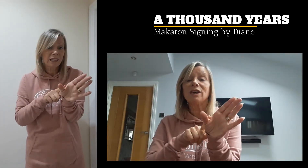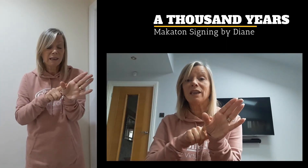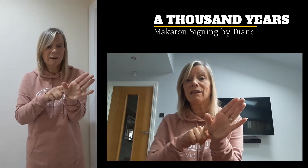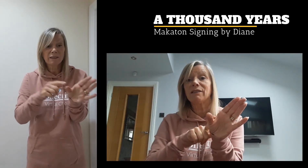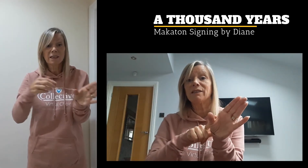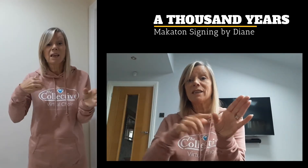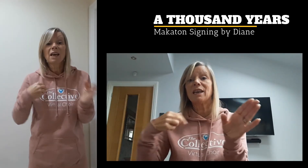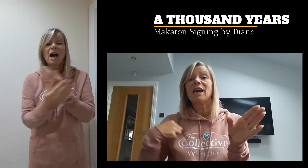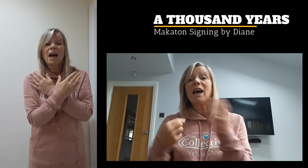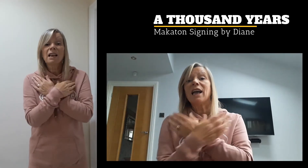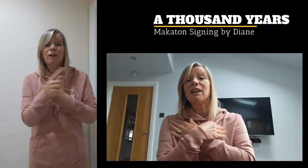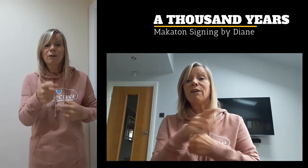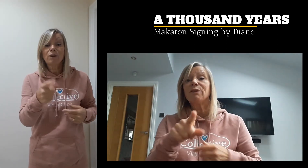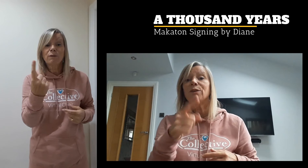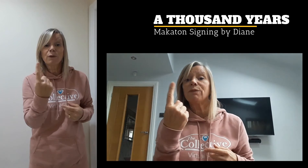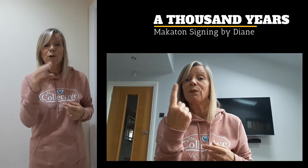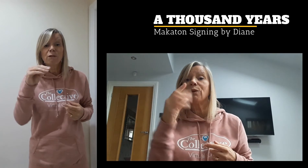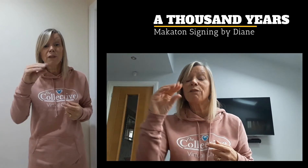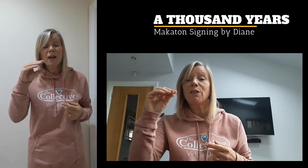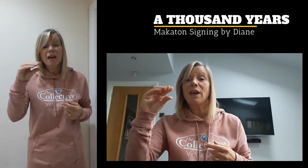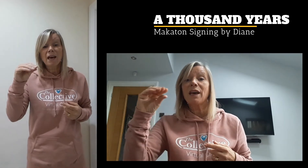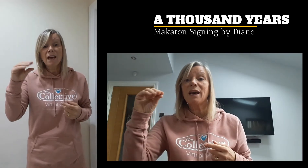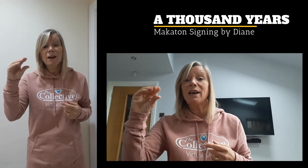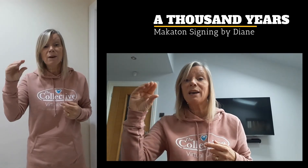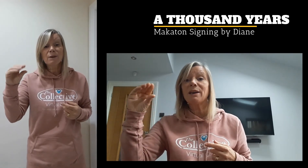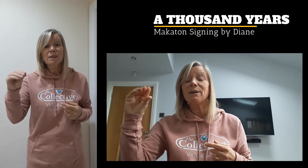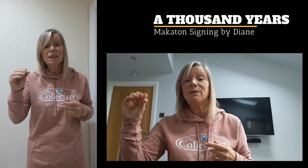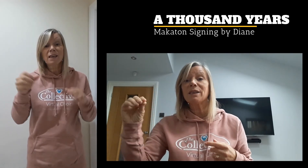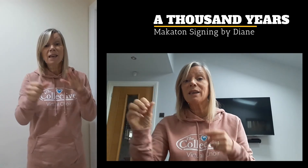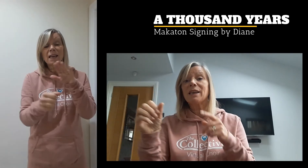thousand years. I love you for a